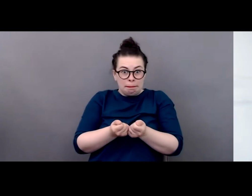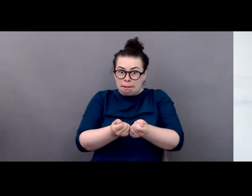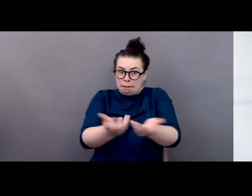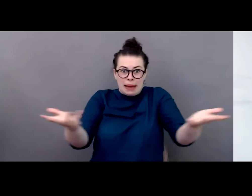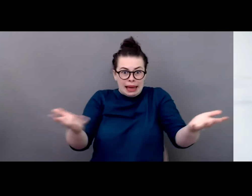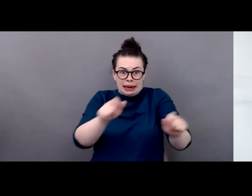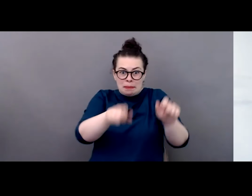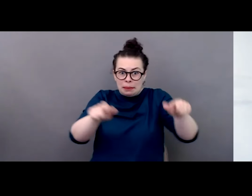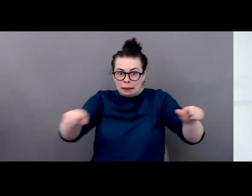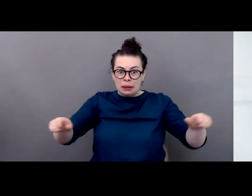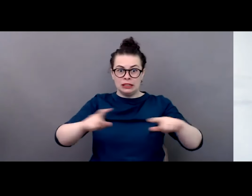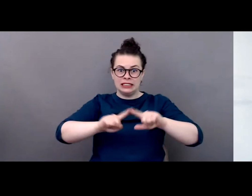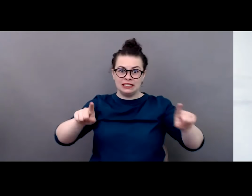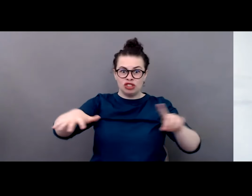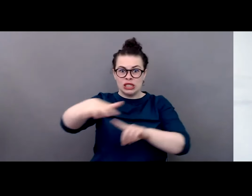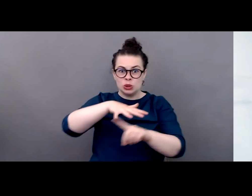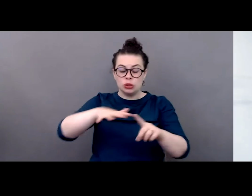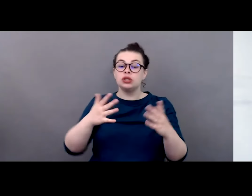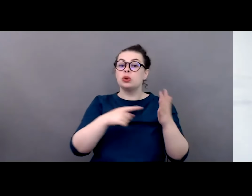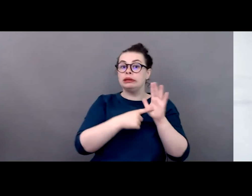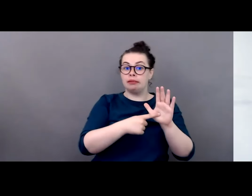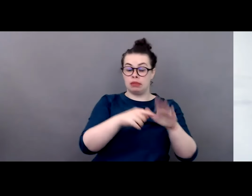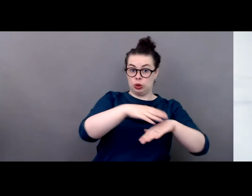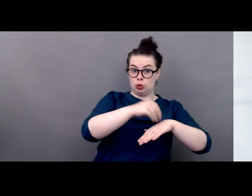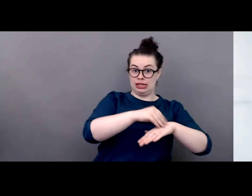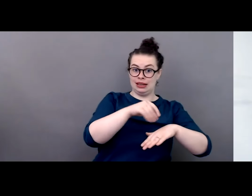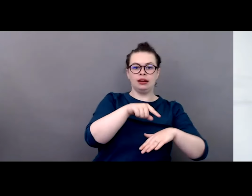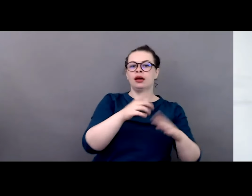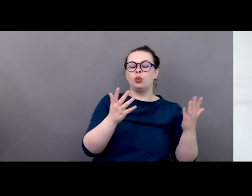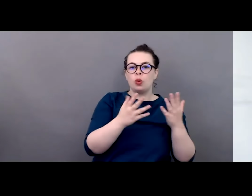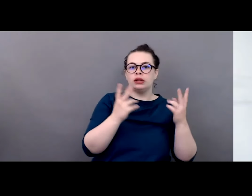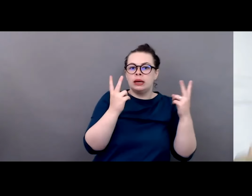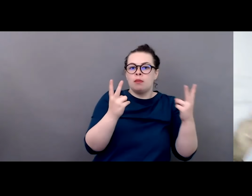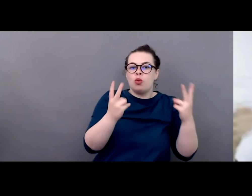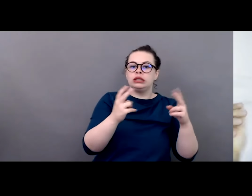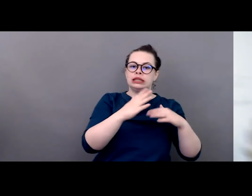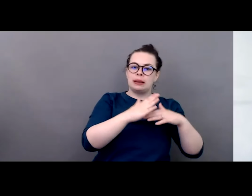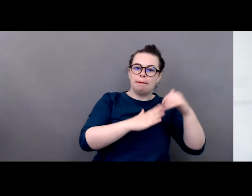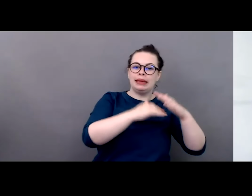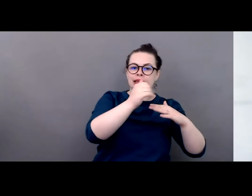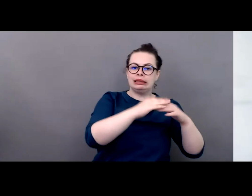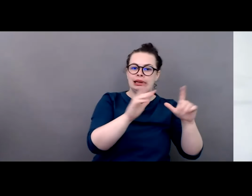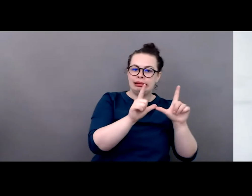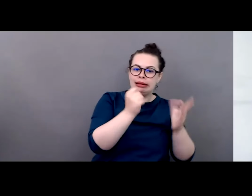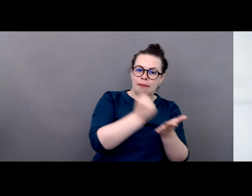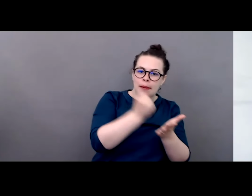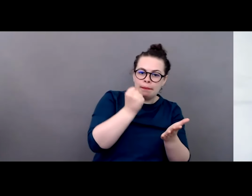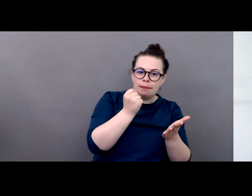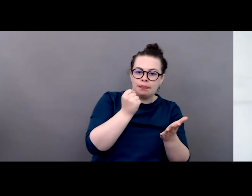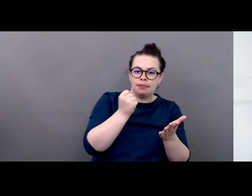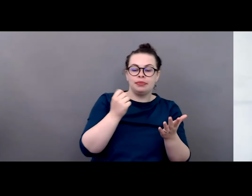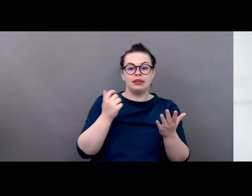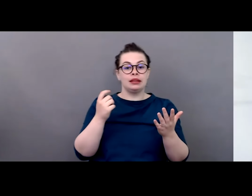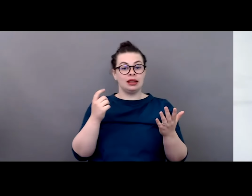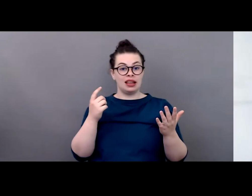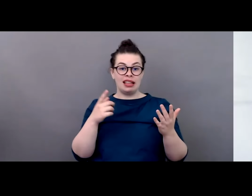it's building permits in Sweden. How can they take disability into account? I mean, there was a reason why they didn't allow pools to be next